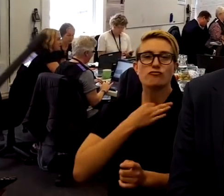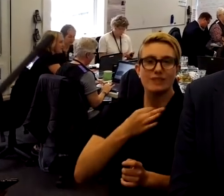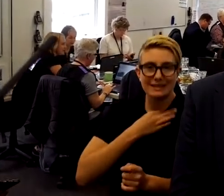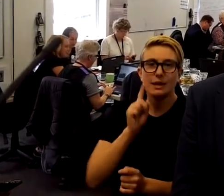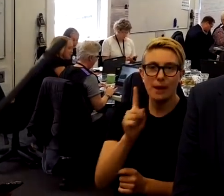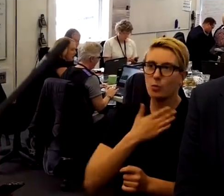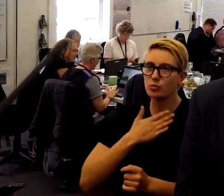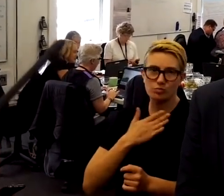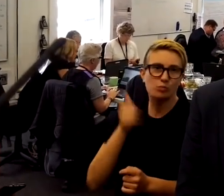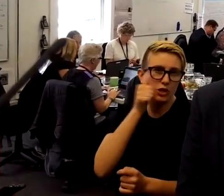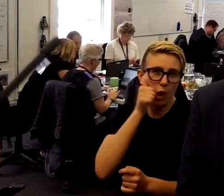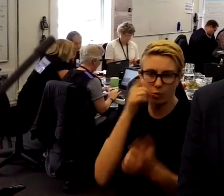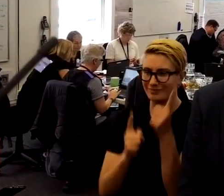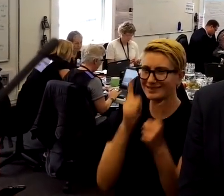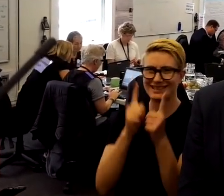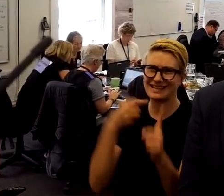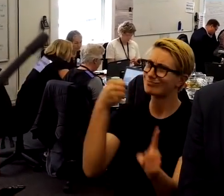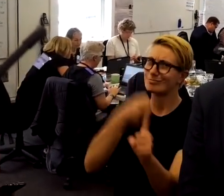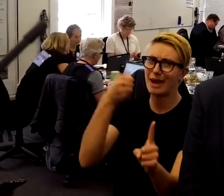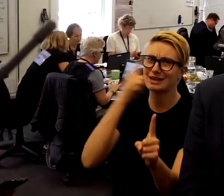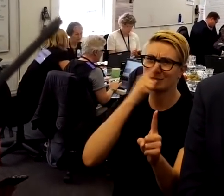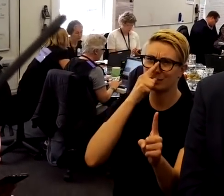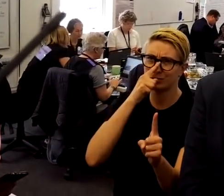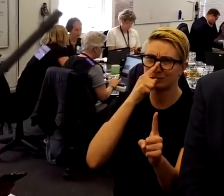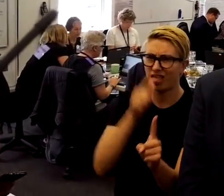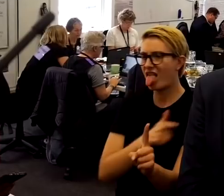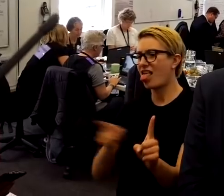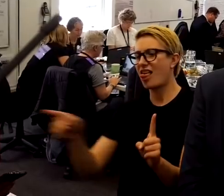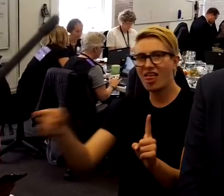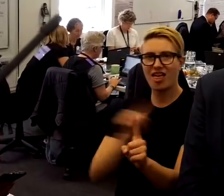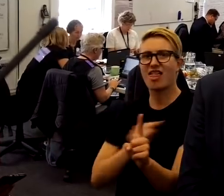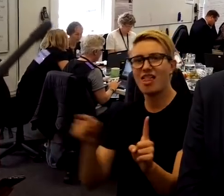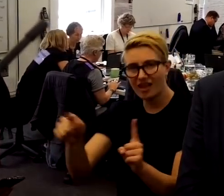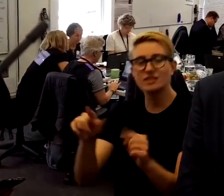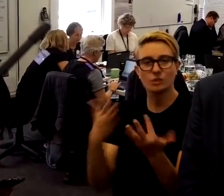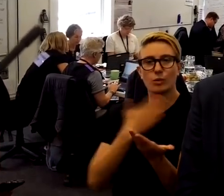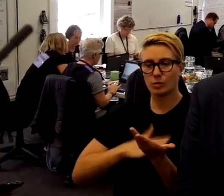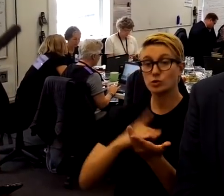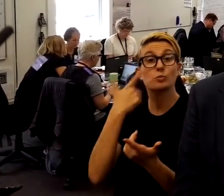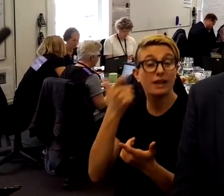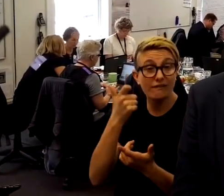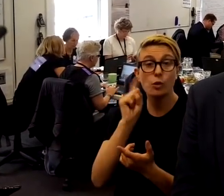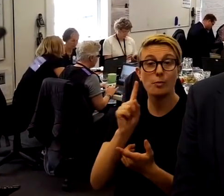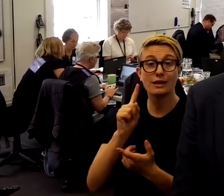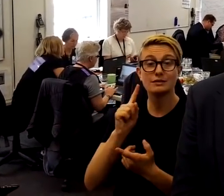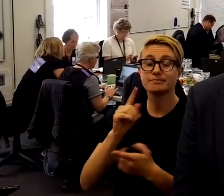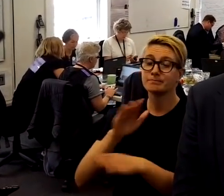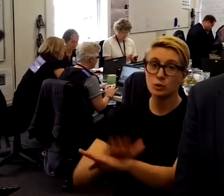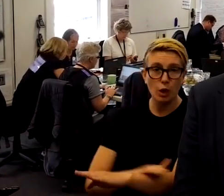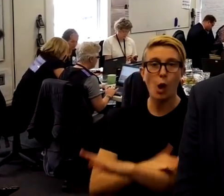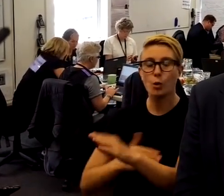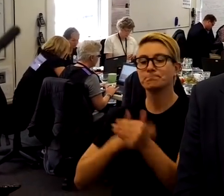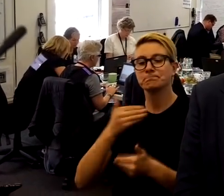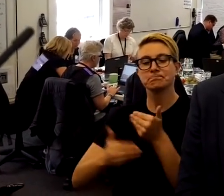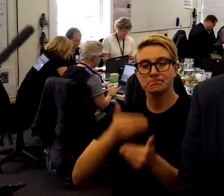having on the city and that area in particular. So we're taking a very measured approach, but we're doing it at real pace and making sure that we're going to get things moving as